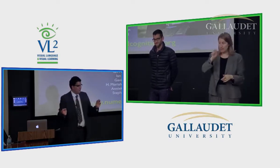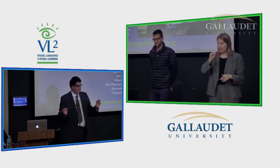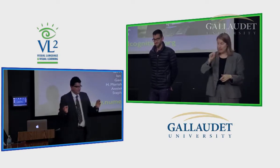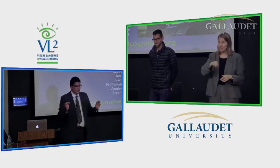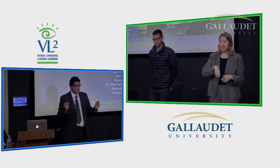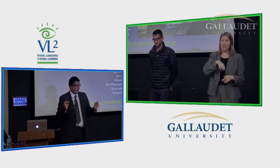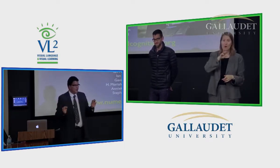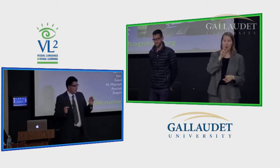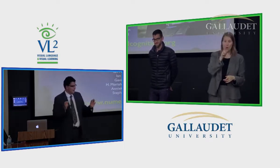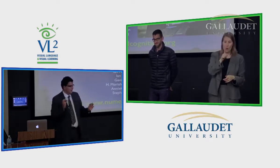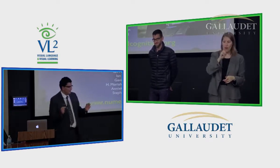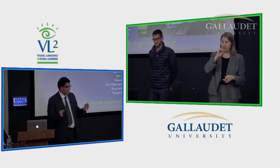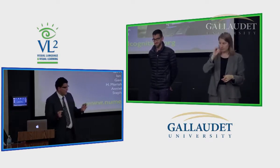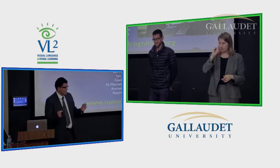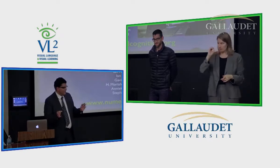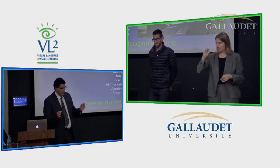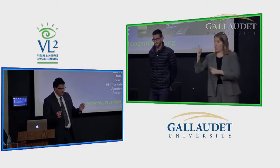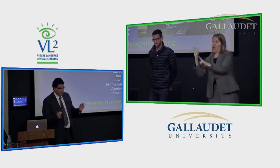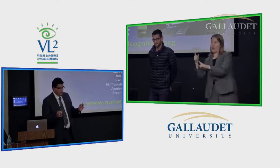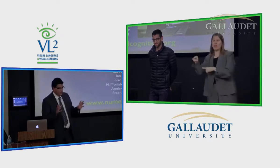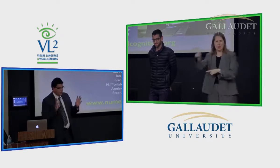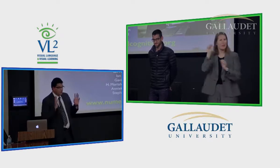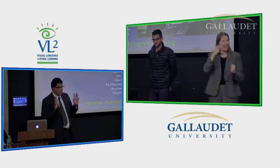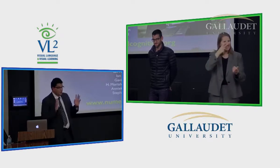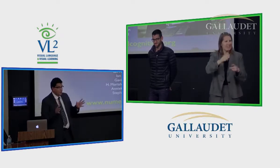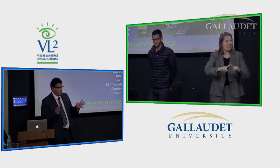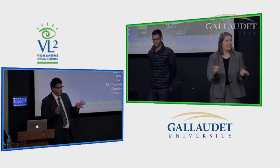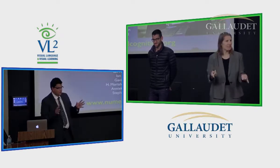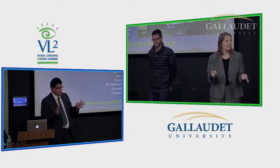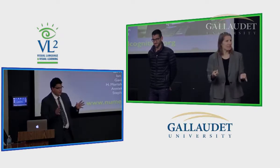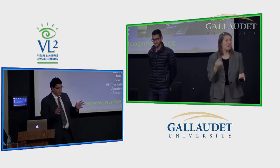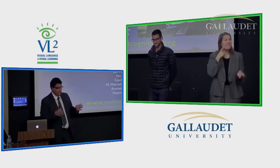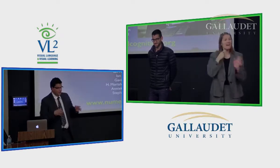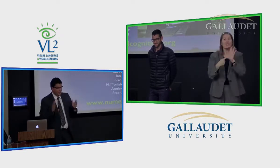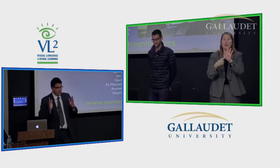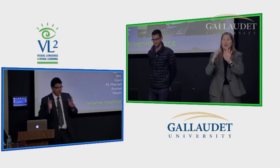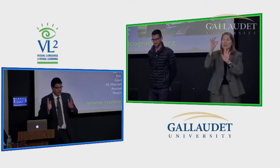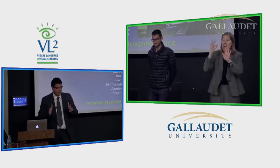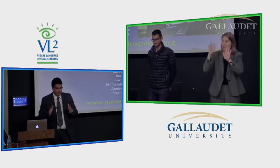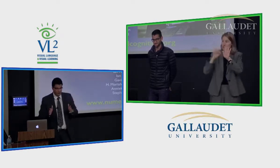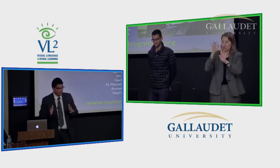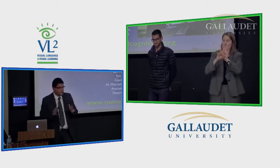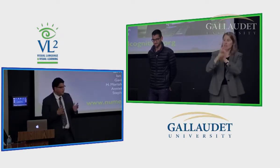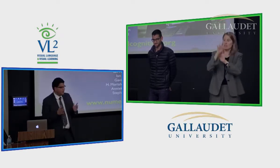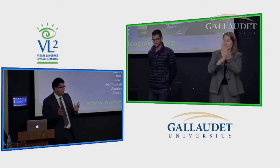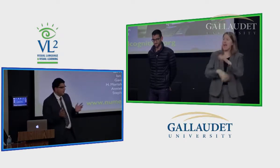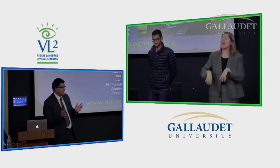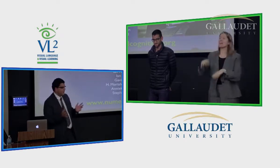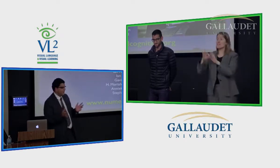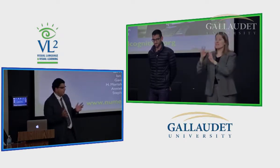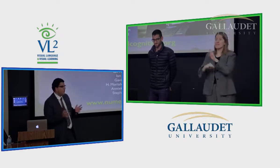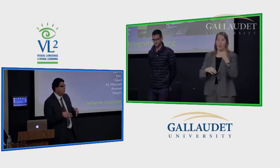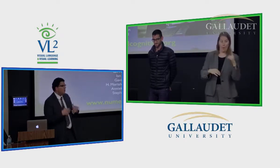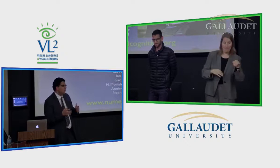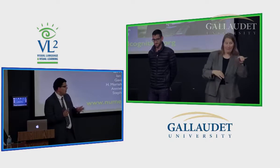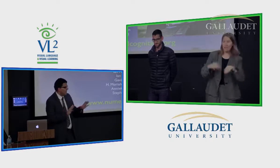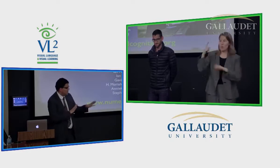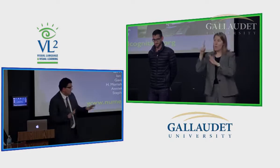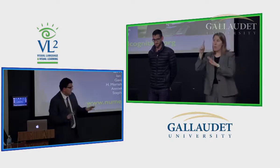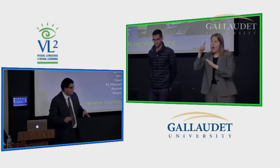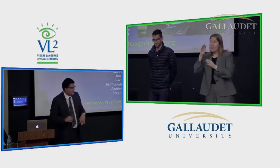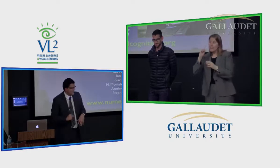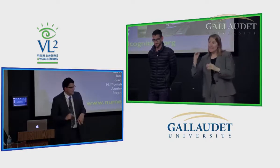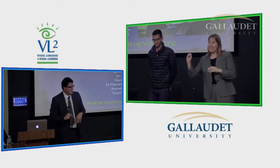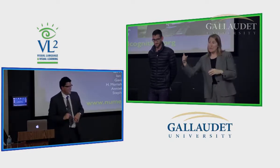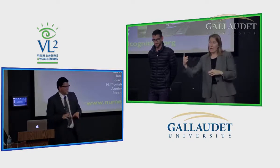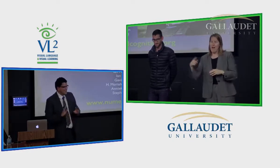and one, you would know that they are different. But if I showed you a million dots and a million and a 1 dots, you couldn't discriminate them, probably. I don't want